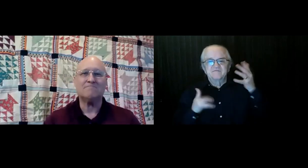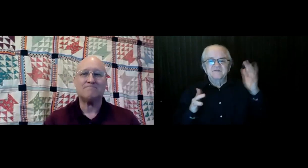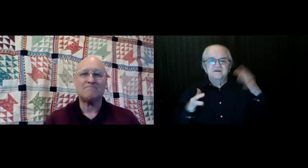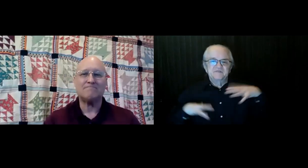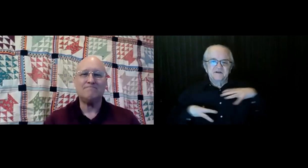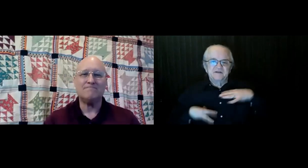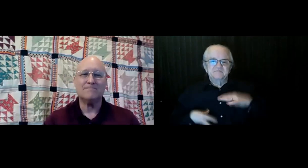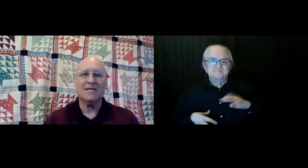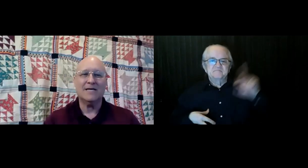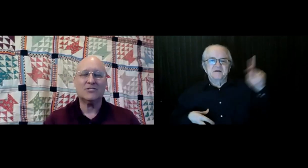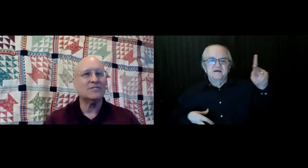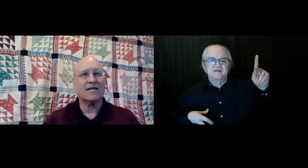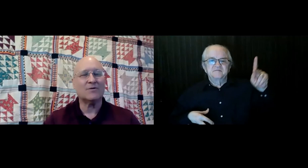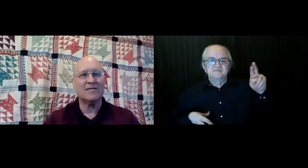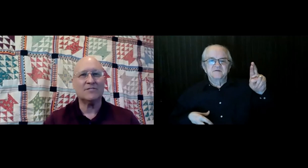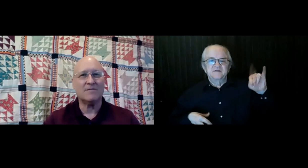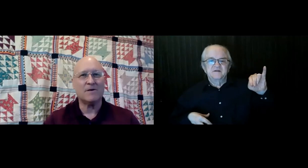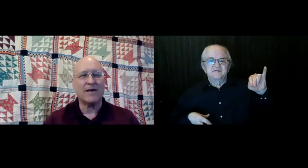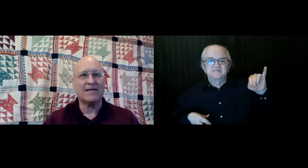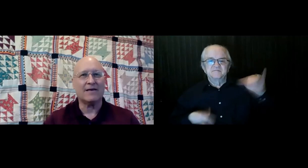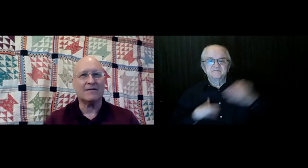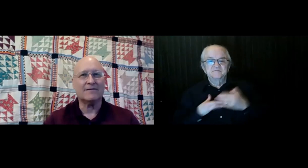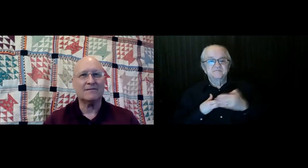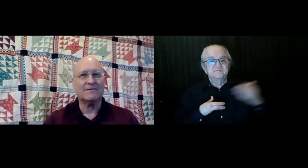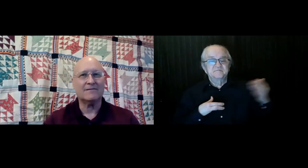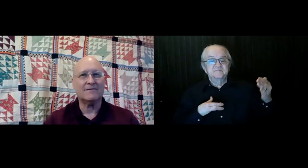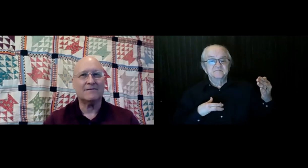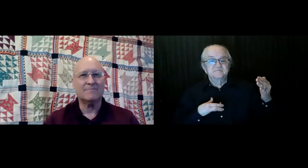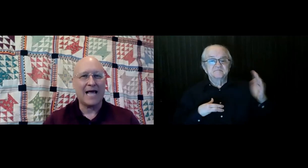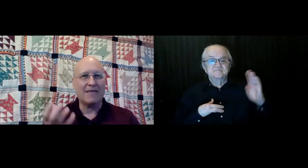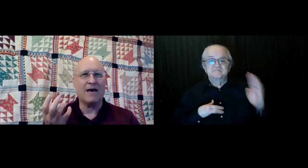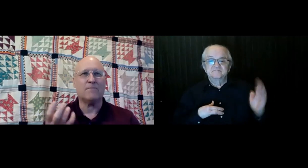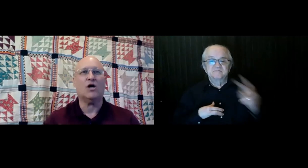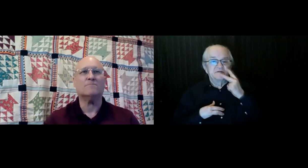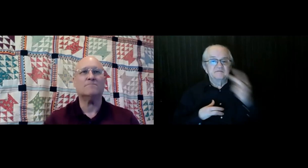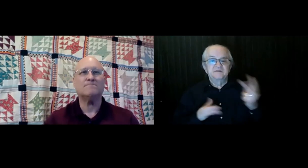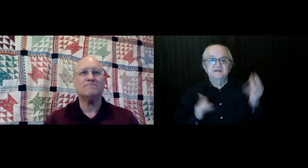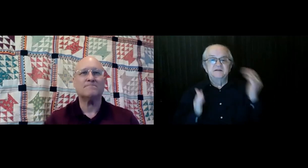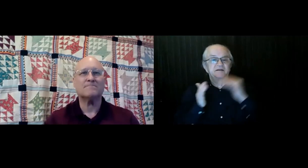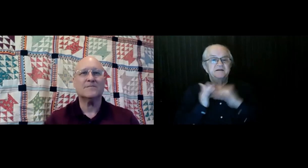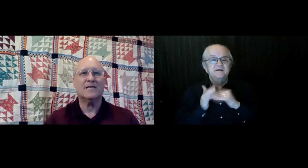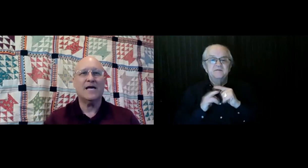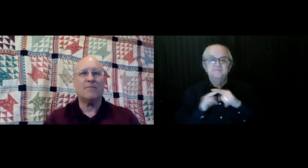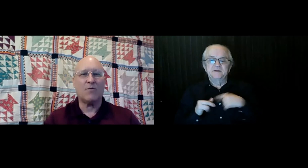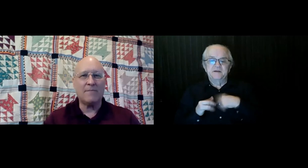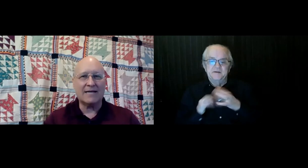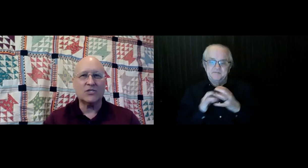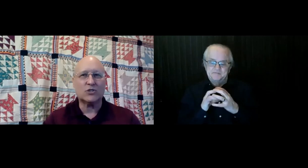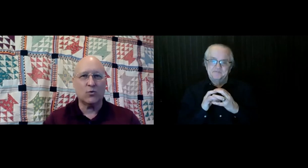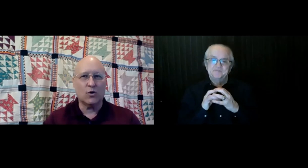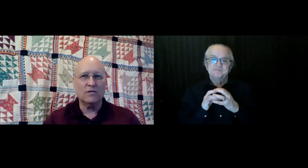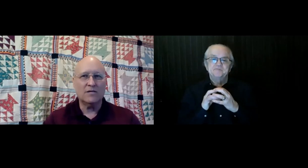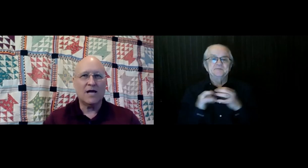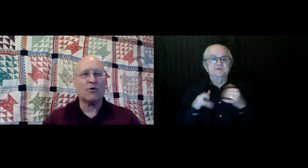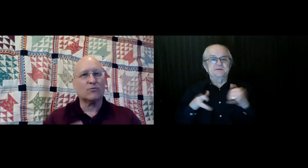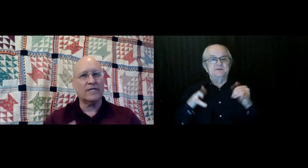Island. And it turns out I would never see Pepe again. But I had that ball. And when I went back to